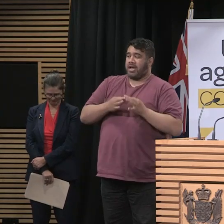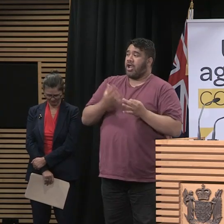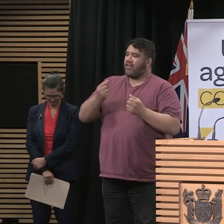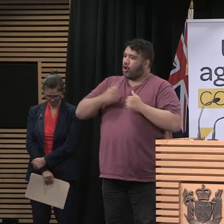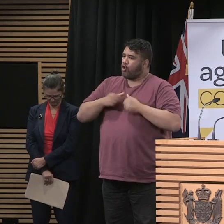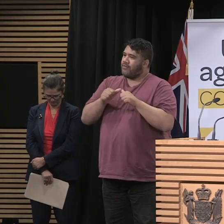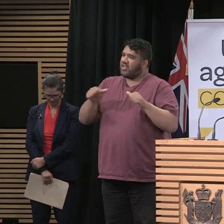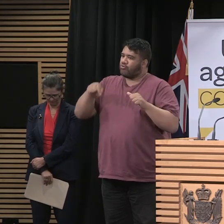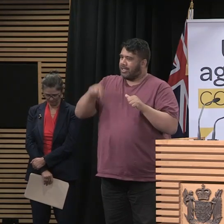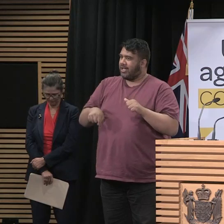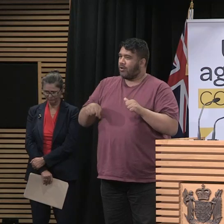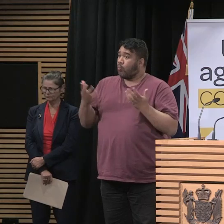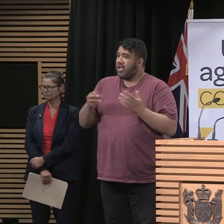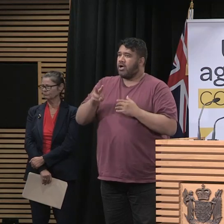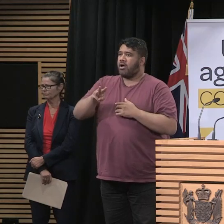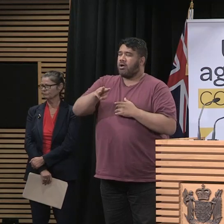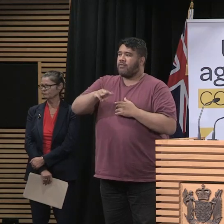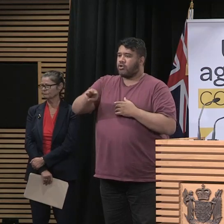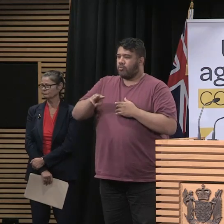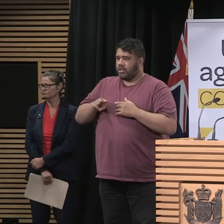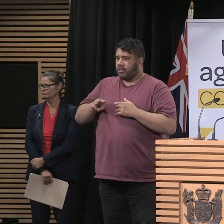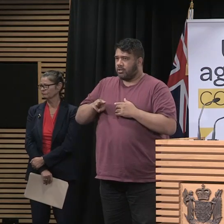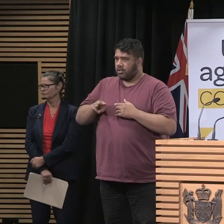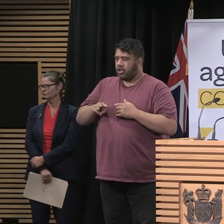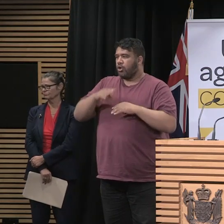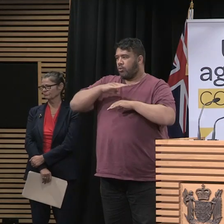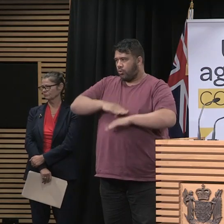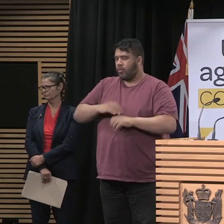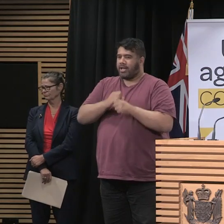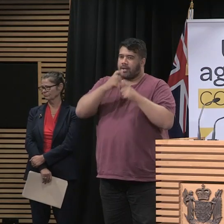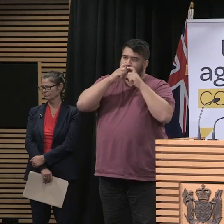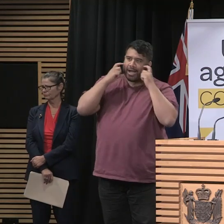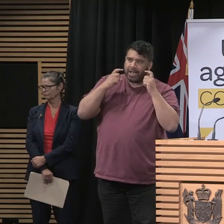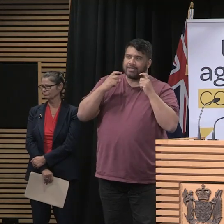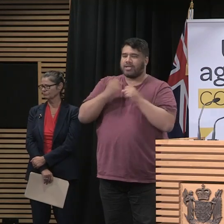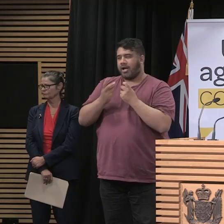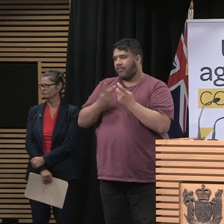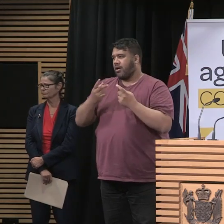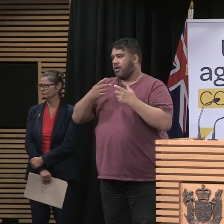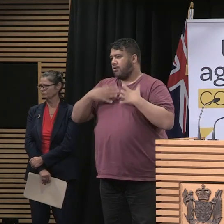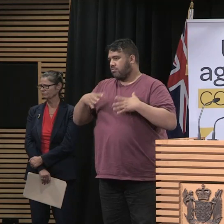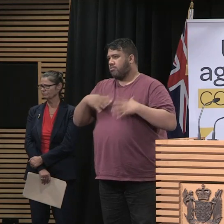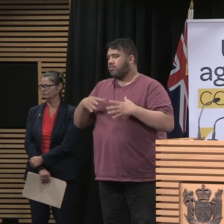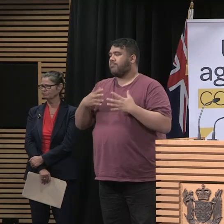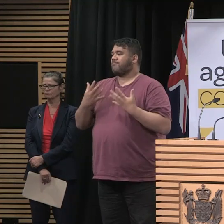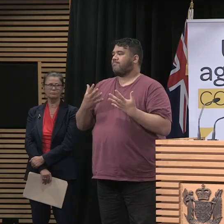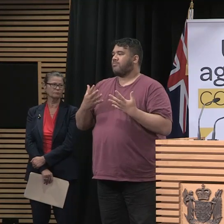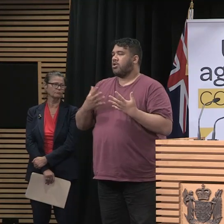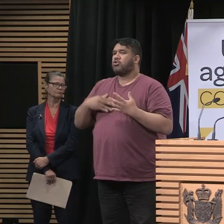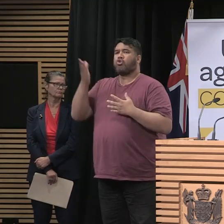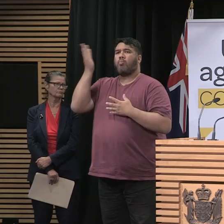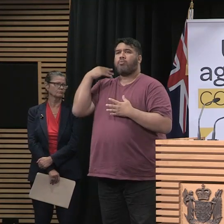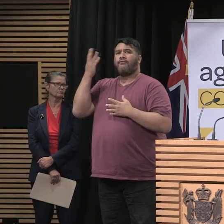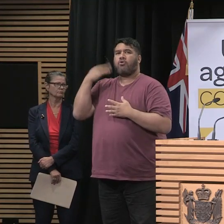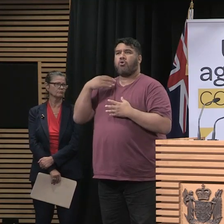factory here in Whanganui, so millions more masks being produced, in particular masks, and the initial production was 200,000